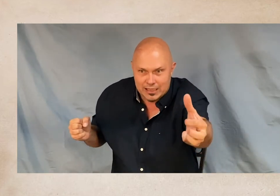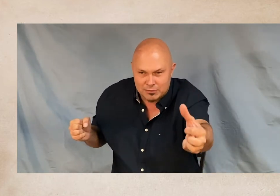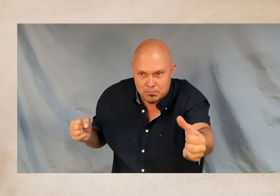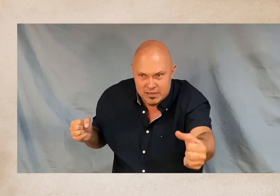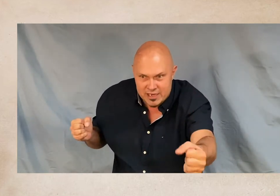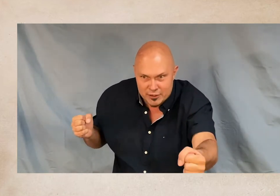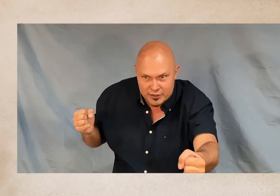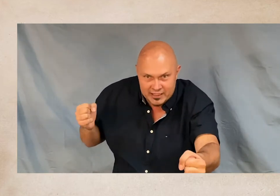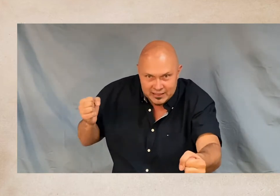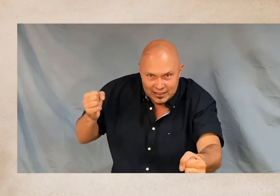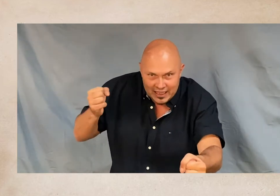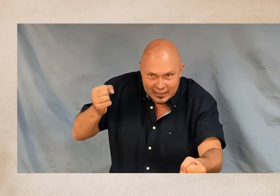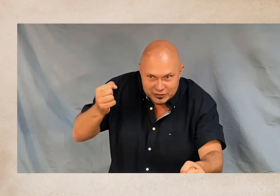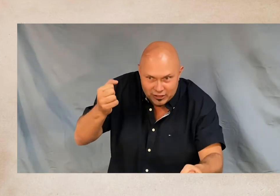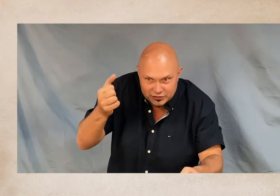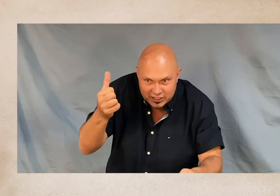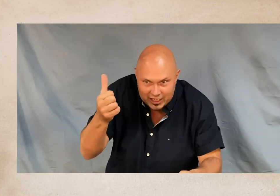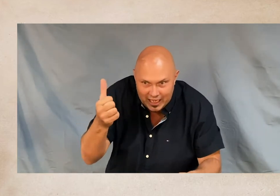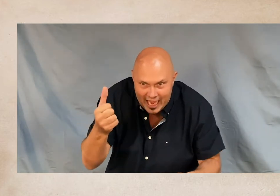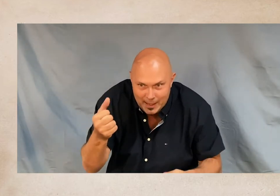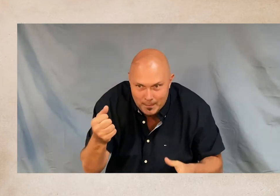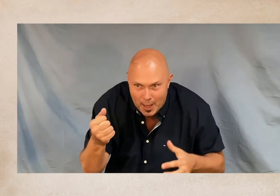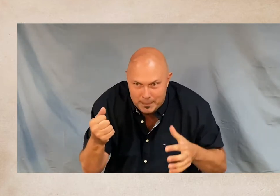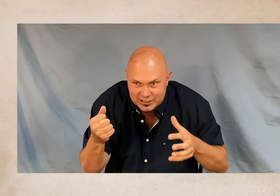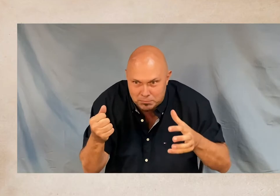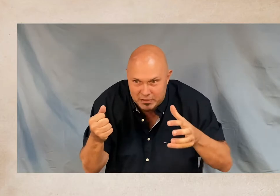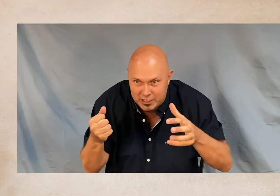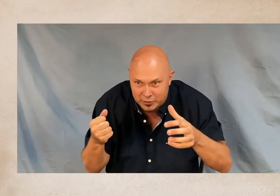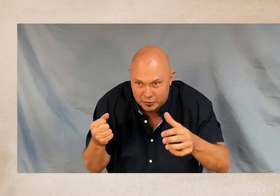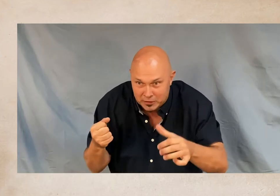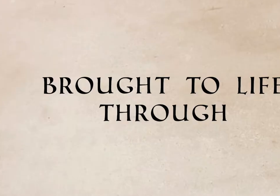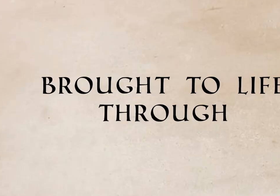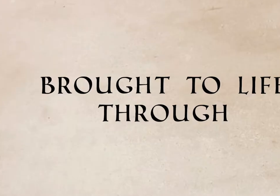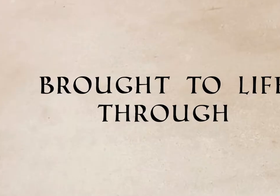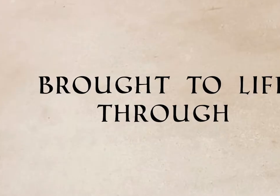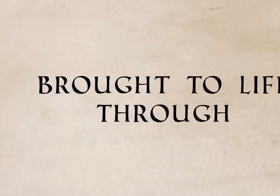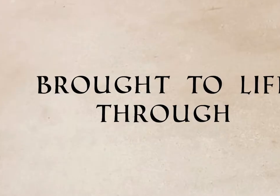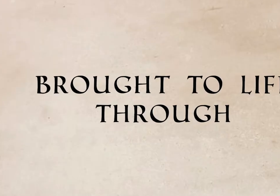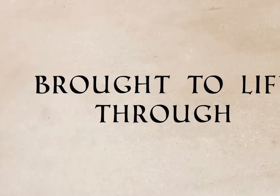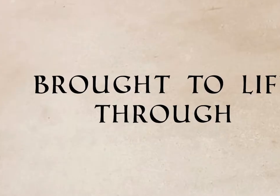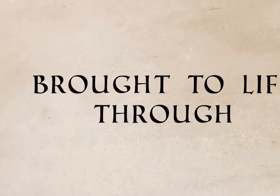Cyclops' beard and starts to climb up his beard.